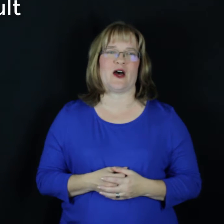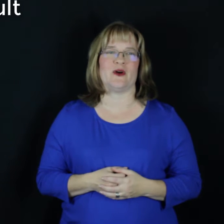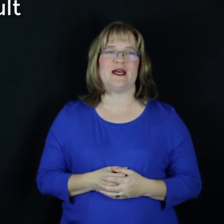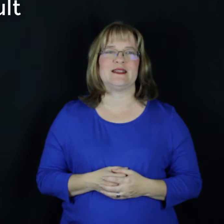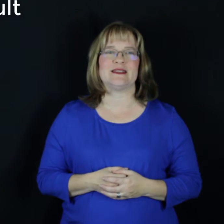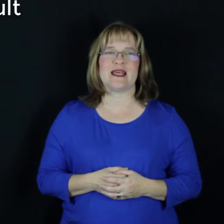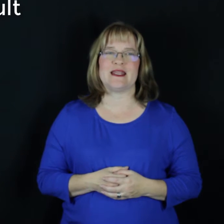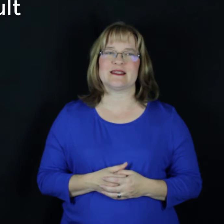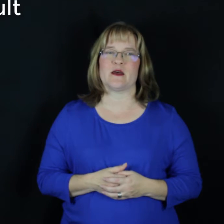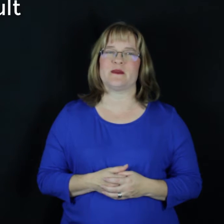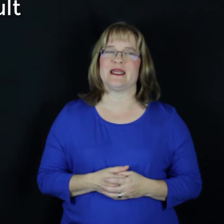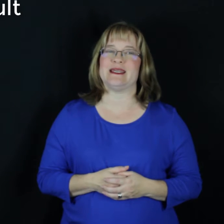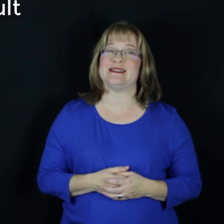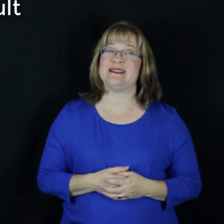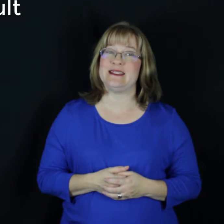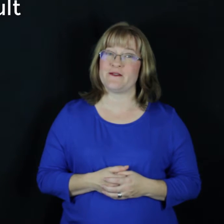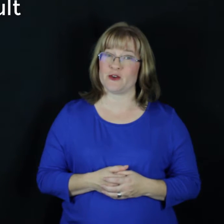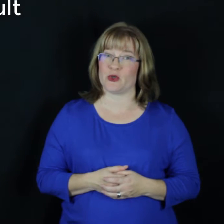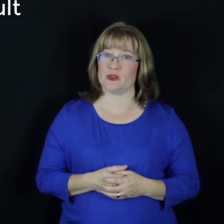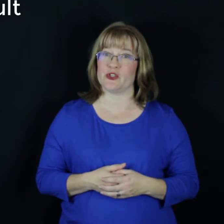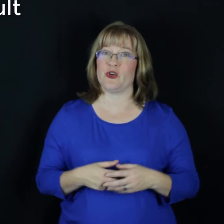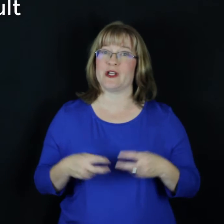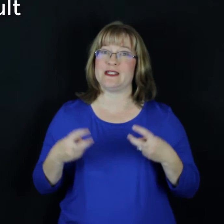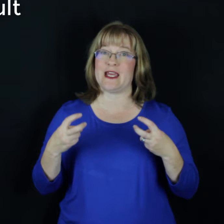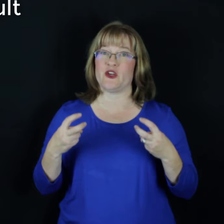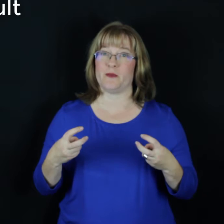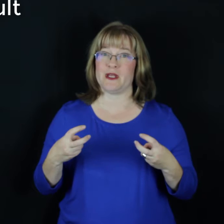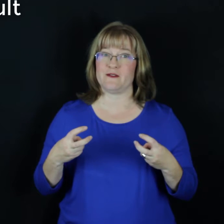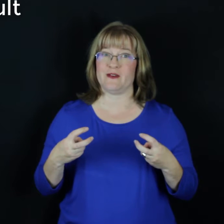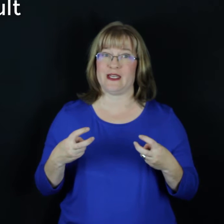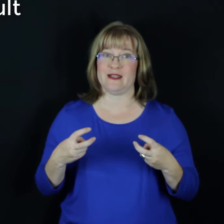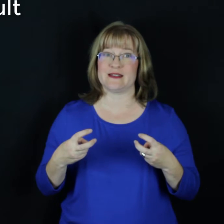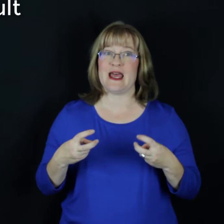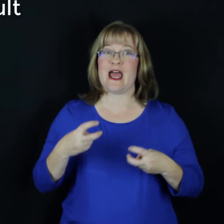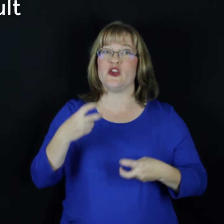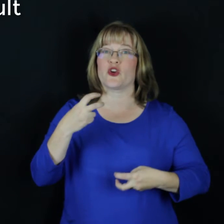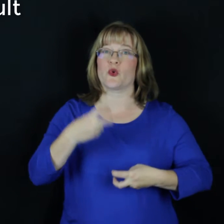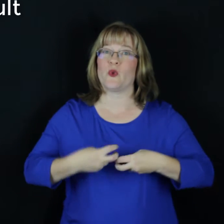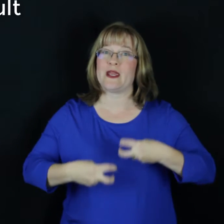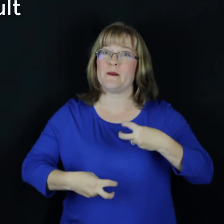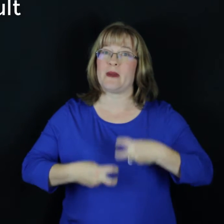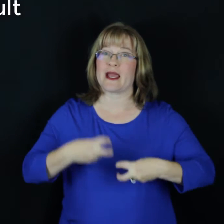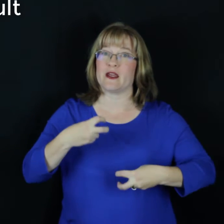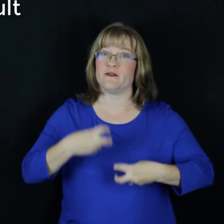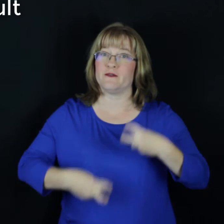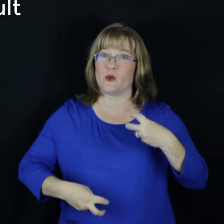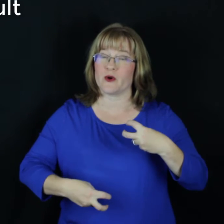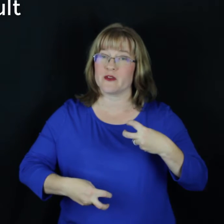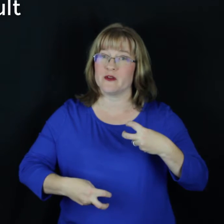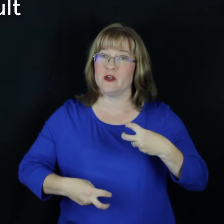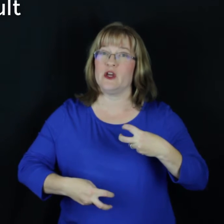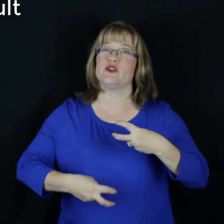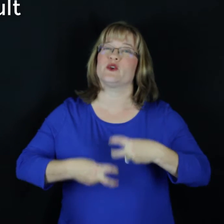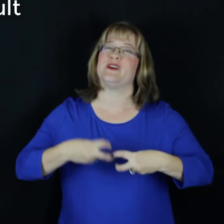Now, to say that something is difficult, you're going to take your bent V's and you're going to rake them back and forth. So if